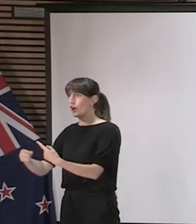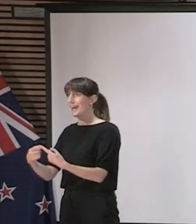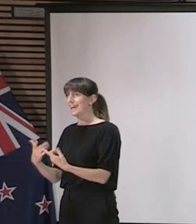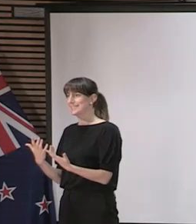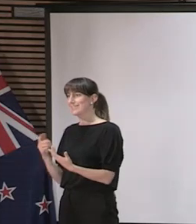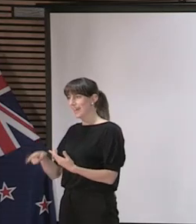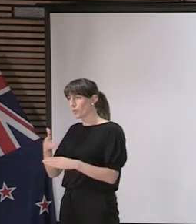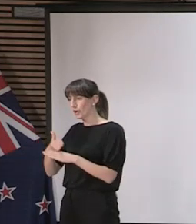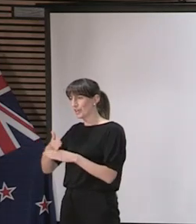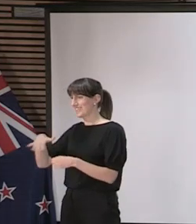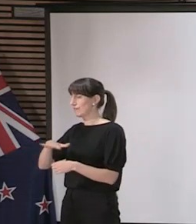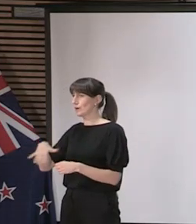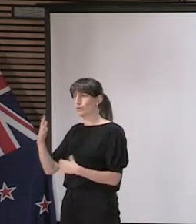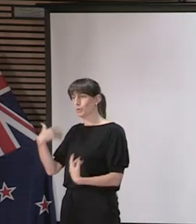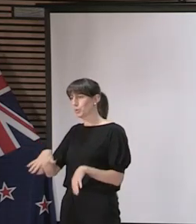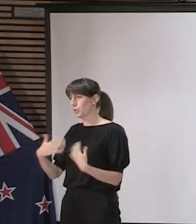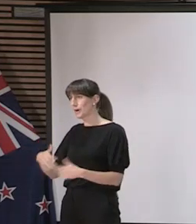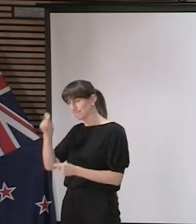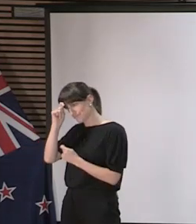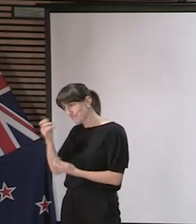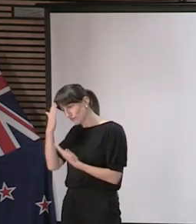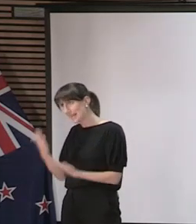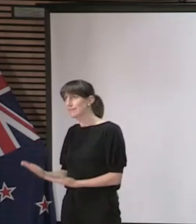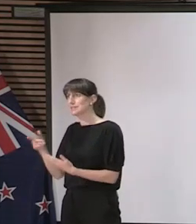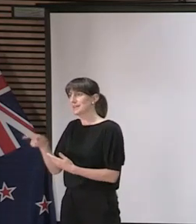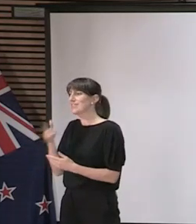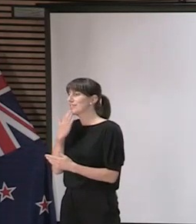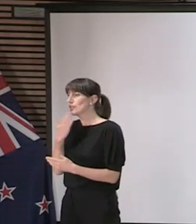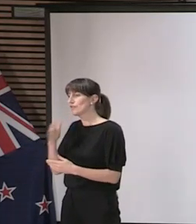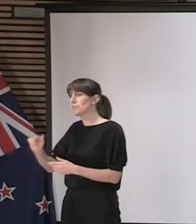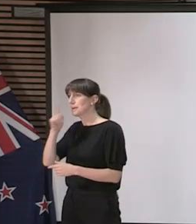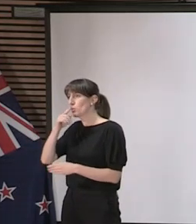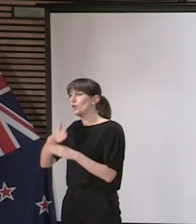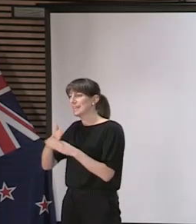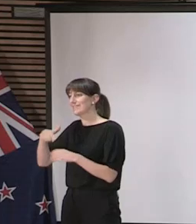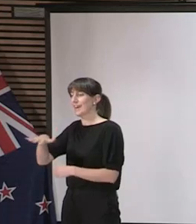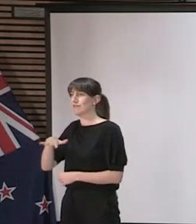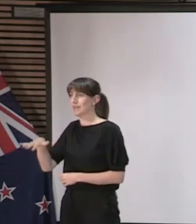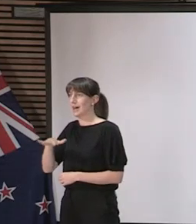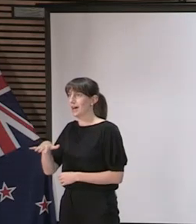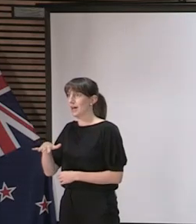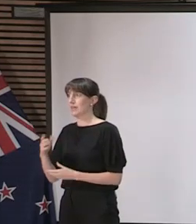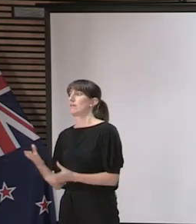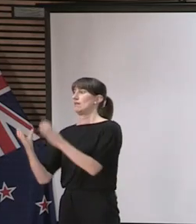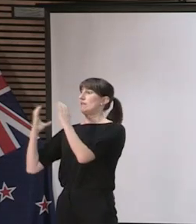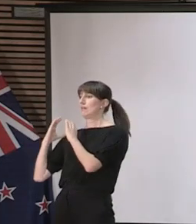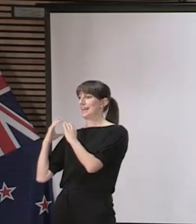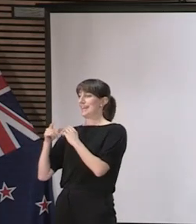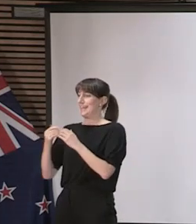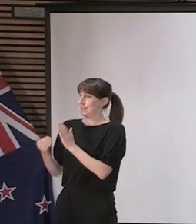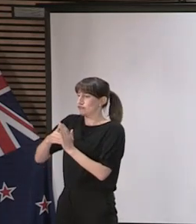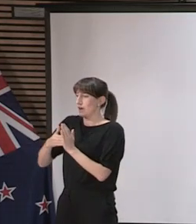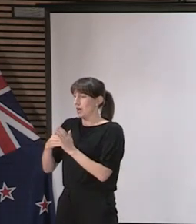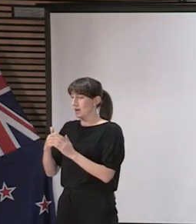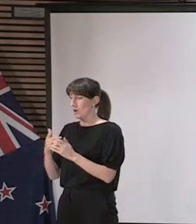my hat off to all of those who are working in that field, and I thank them for the work and for the the extra measures that they've put in place to keep themselves and to